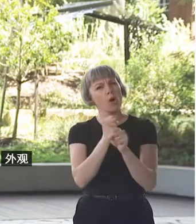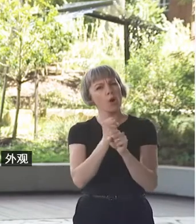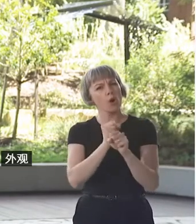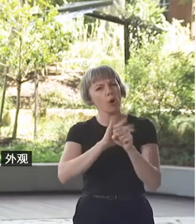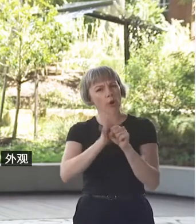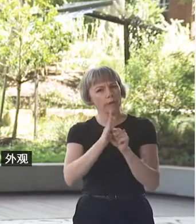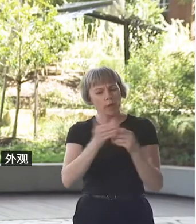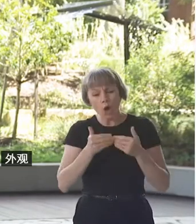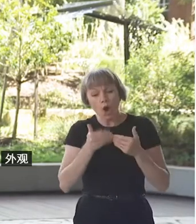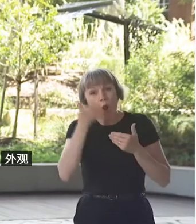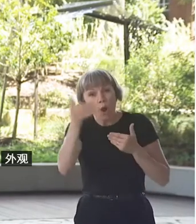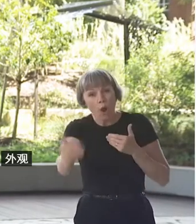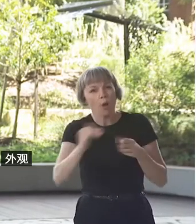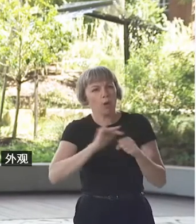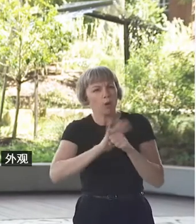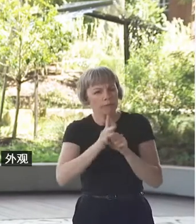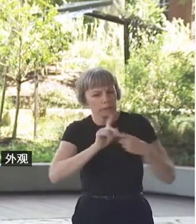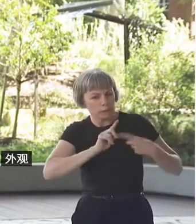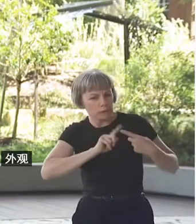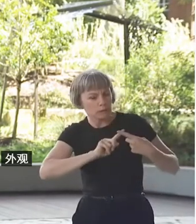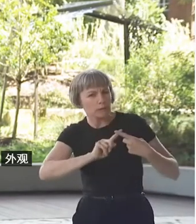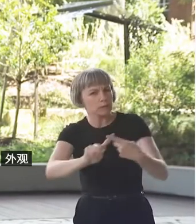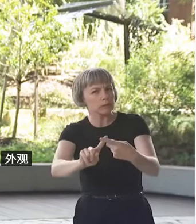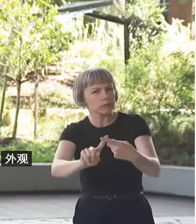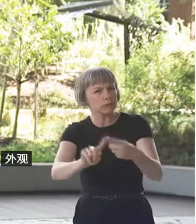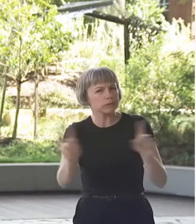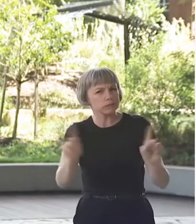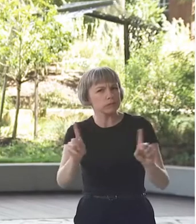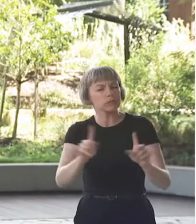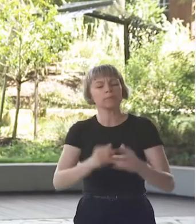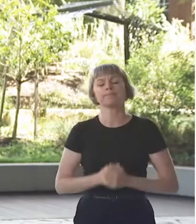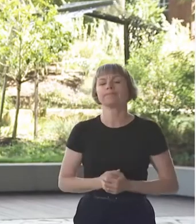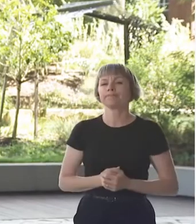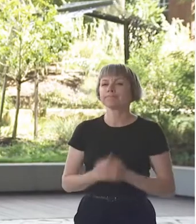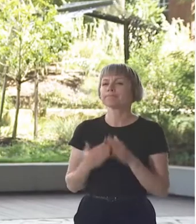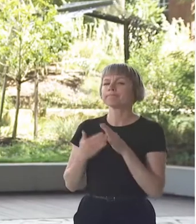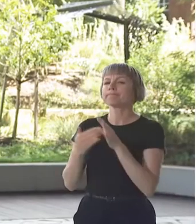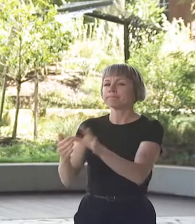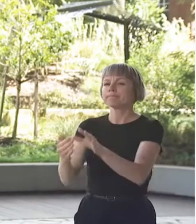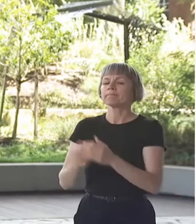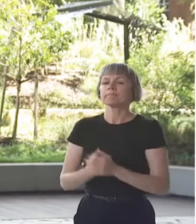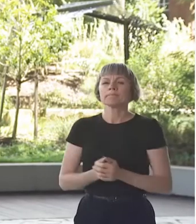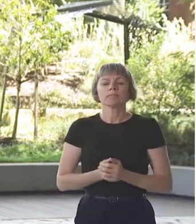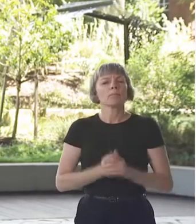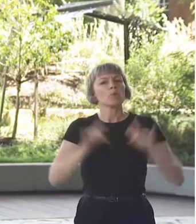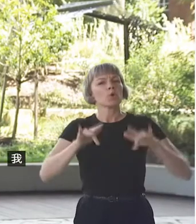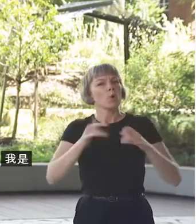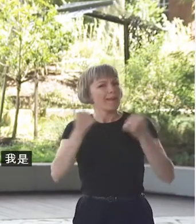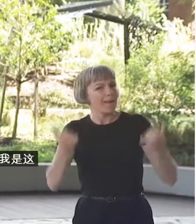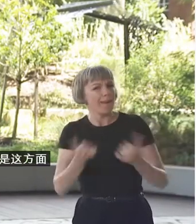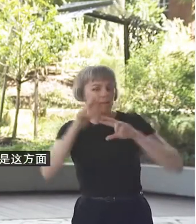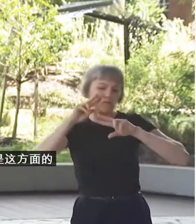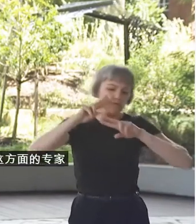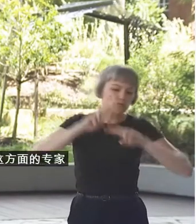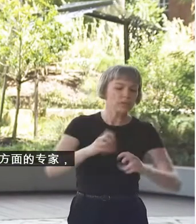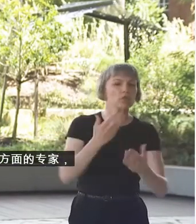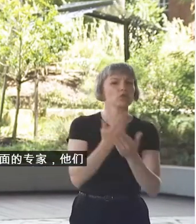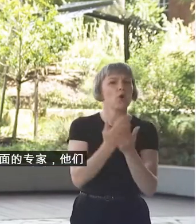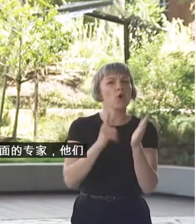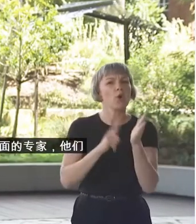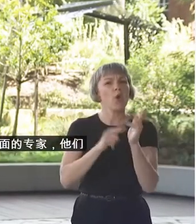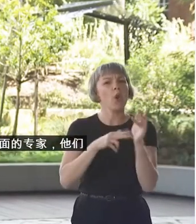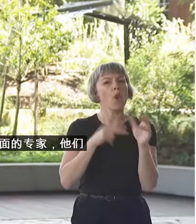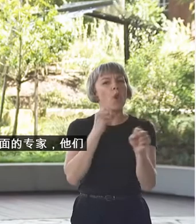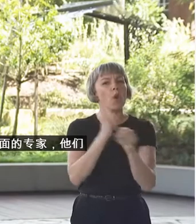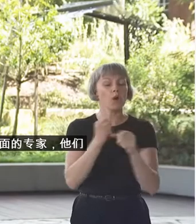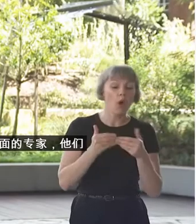Look, I think that this is still, understanding long COVID's going to be researched intensively. When I last engaged with some experts on